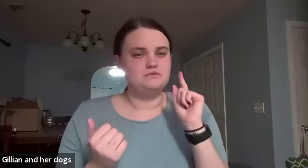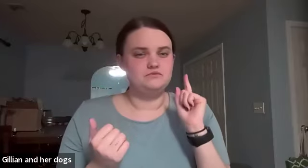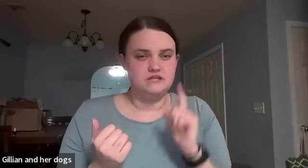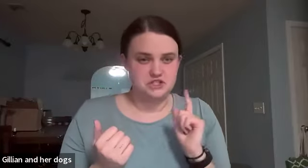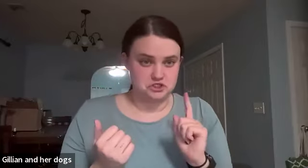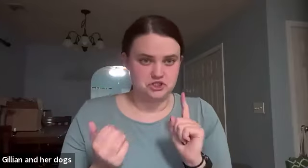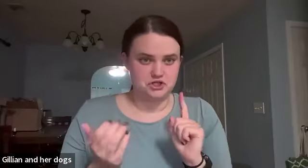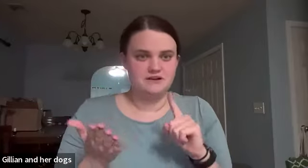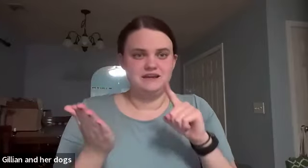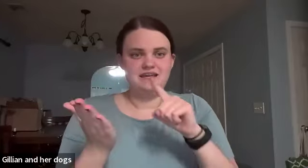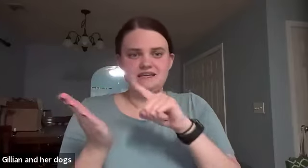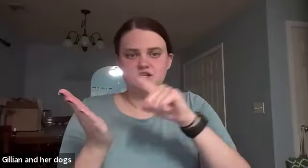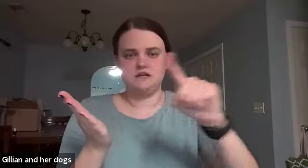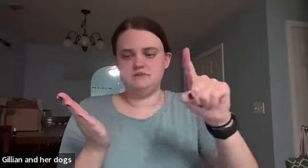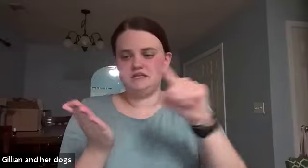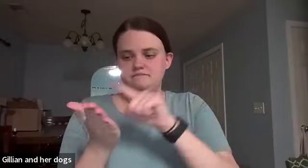for researcher is going to be,